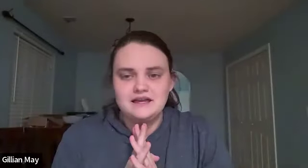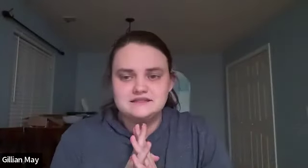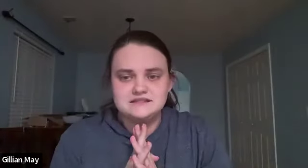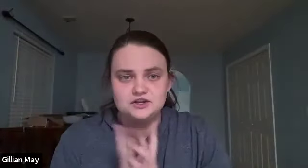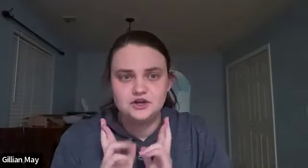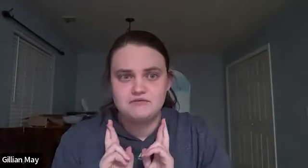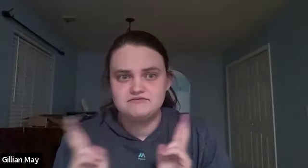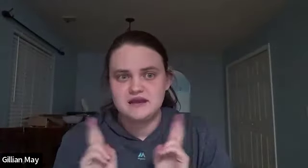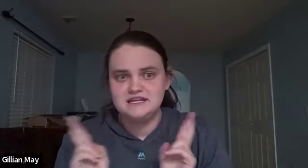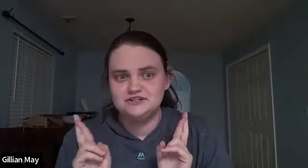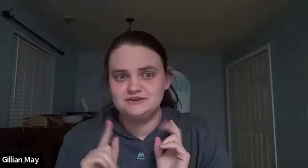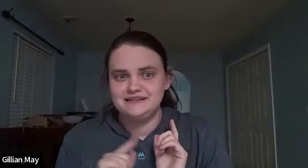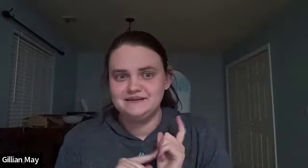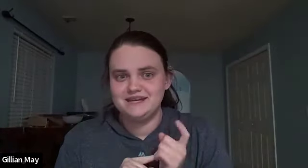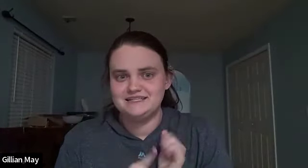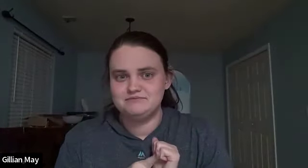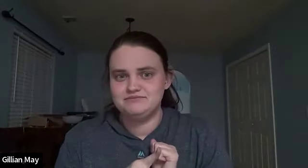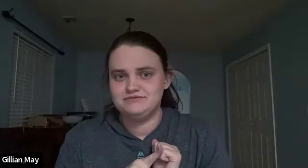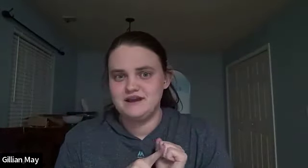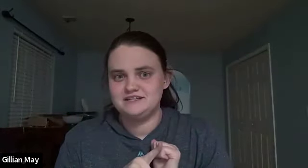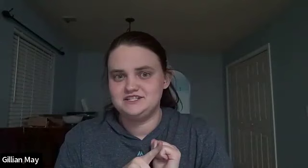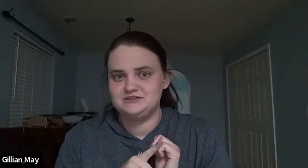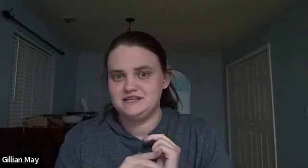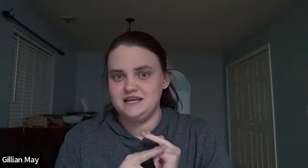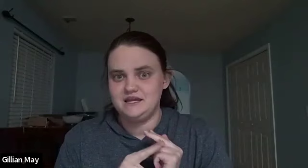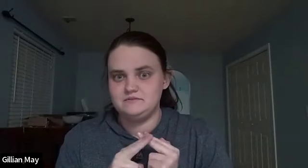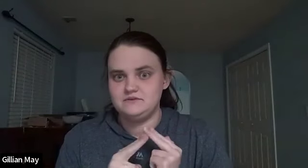let's see. Are y'all ready or do y'all need a minute to practice your name?